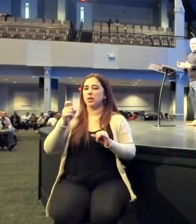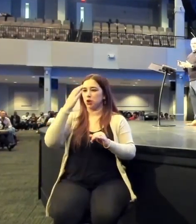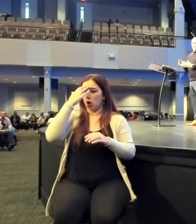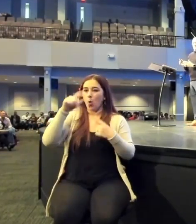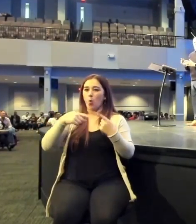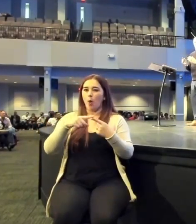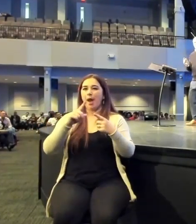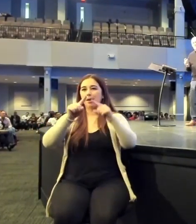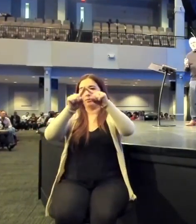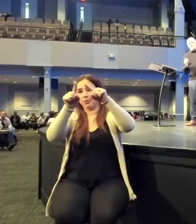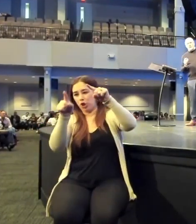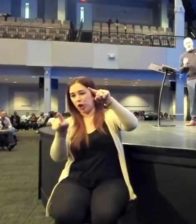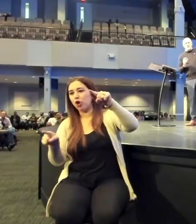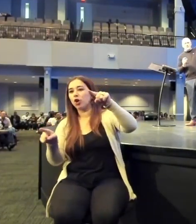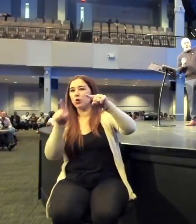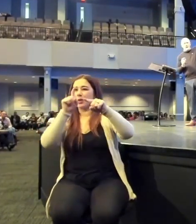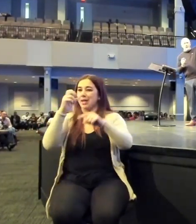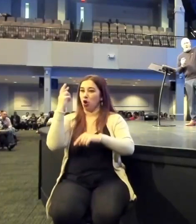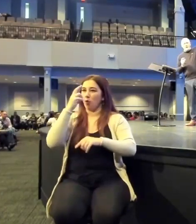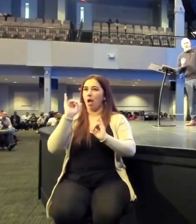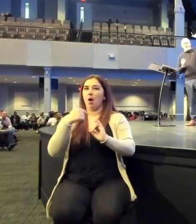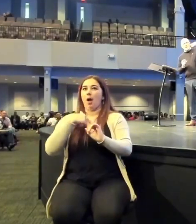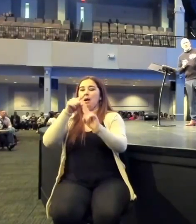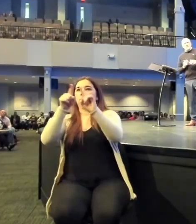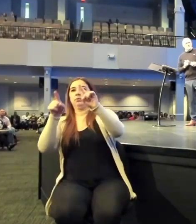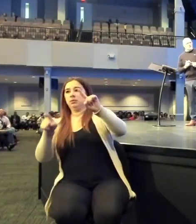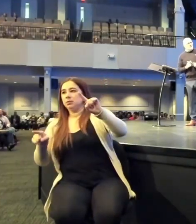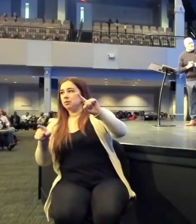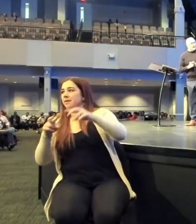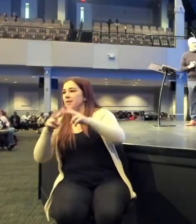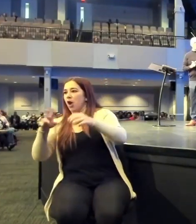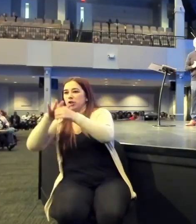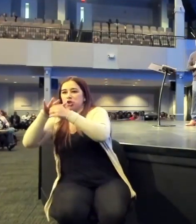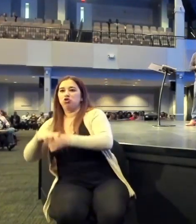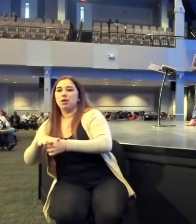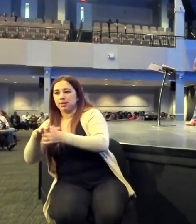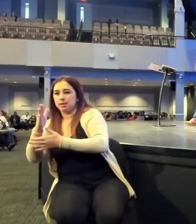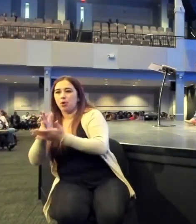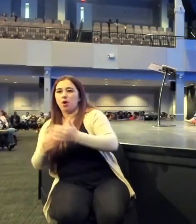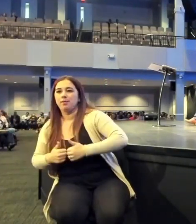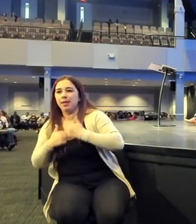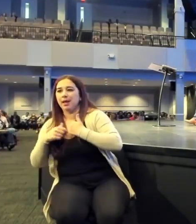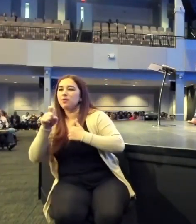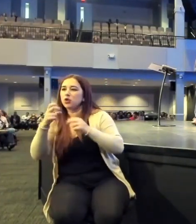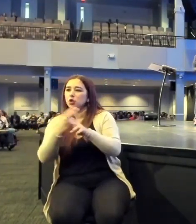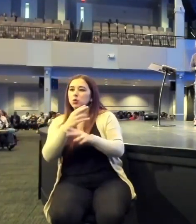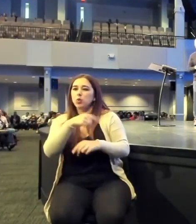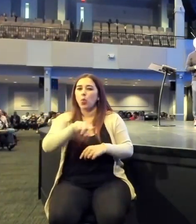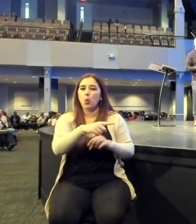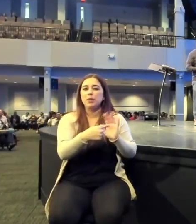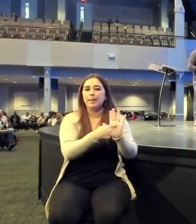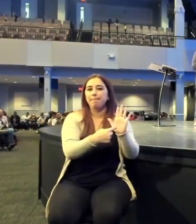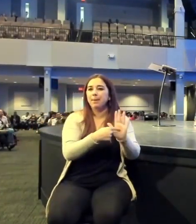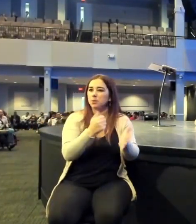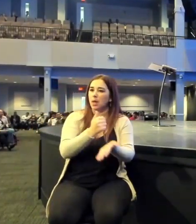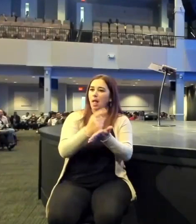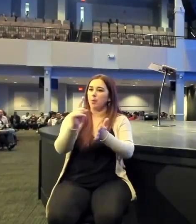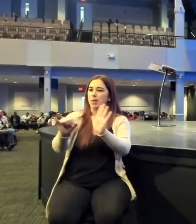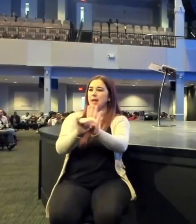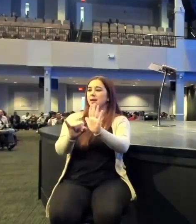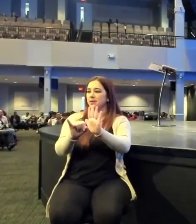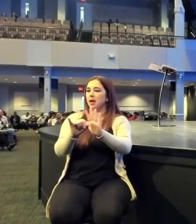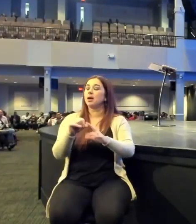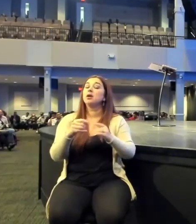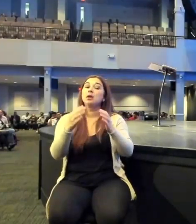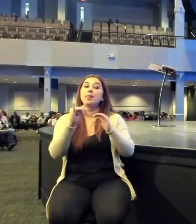there. Realize when you've peaked and now you're at a very distressed place in your life. Use those symptoms. As the psalmist said